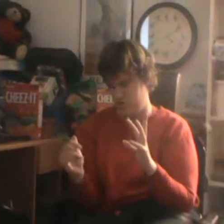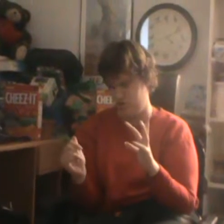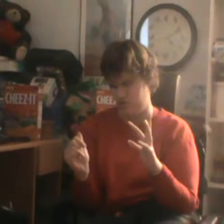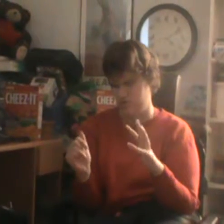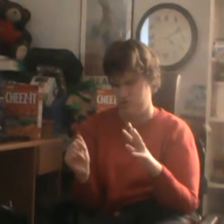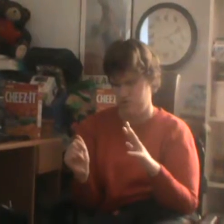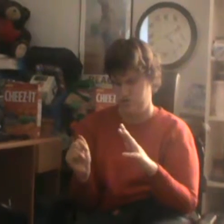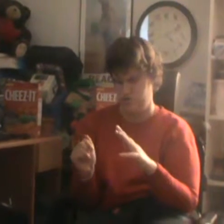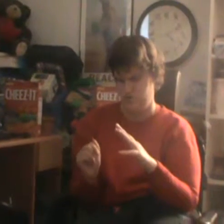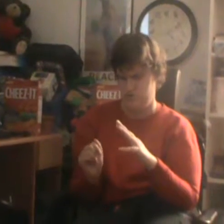family,